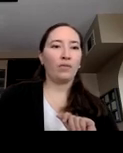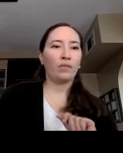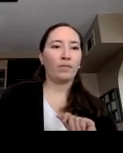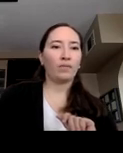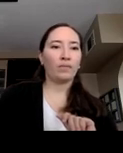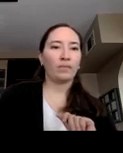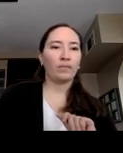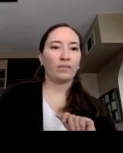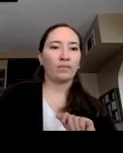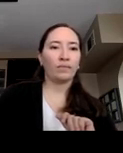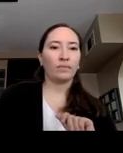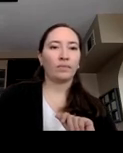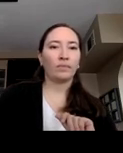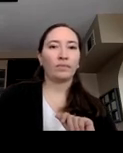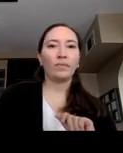of